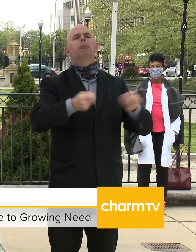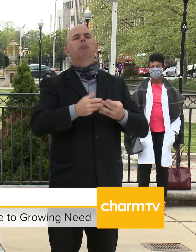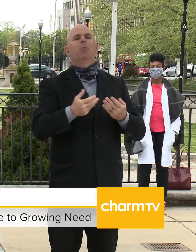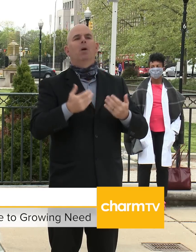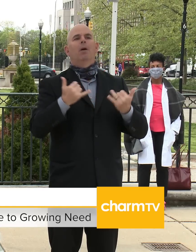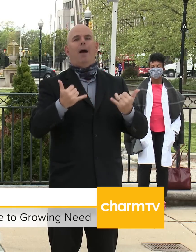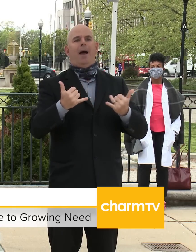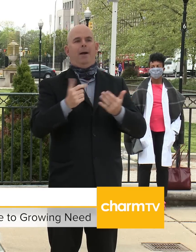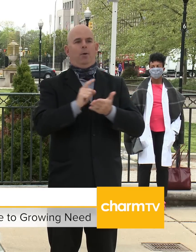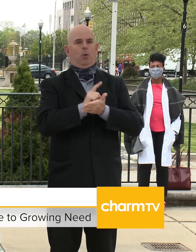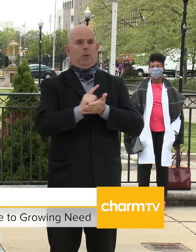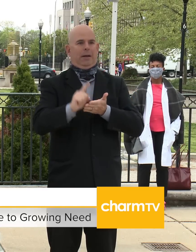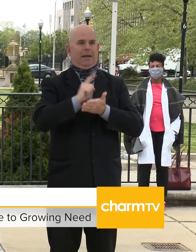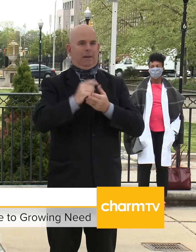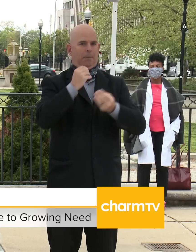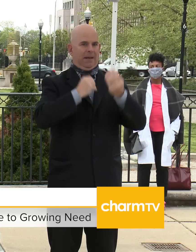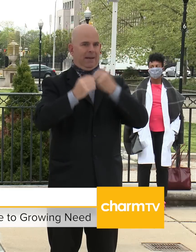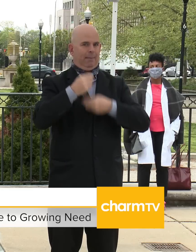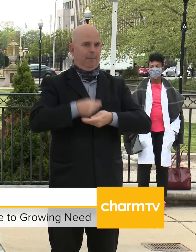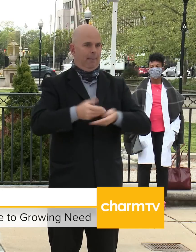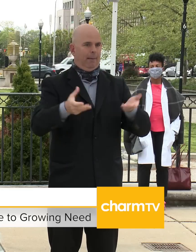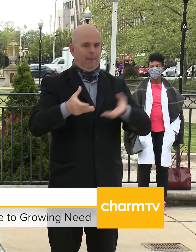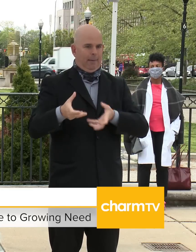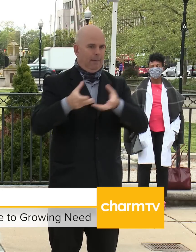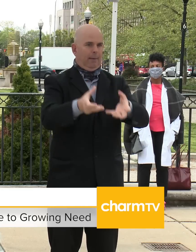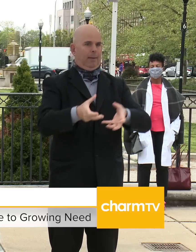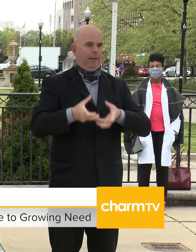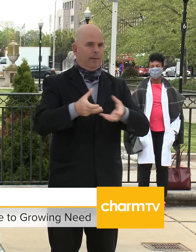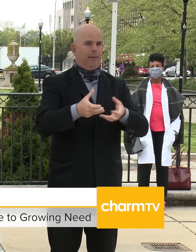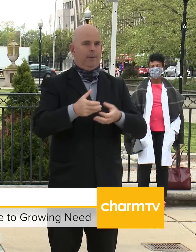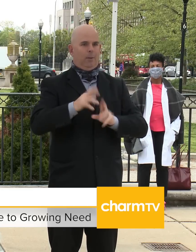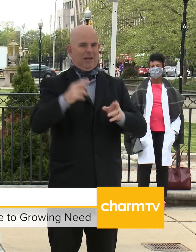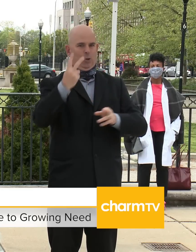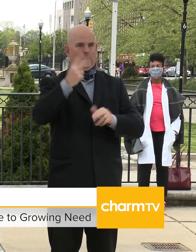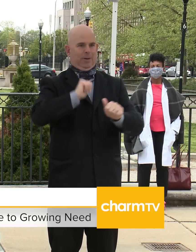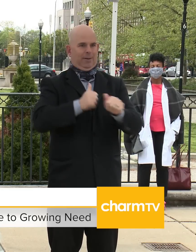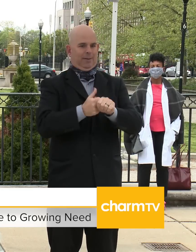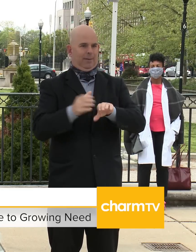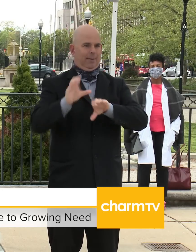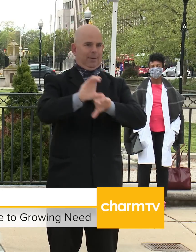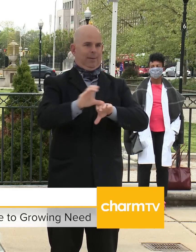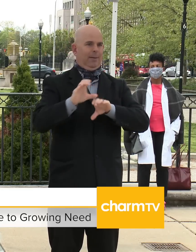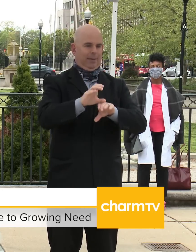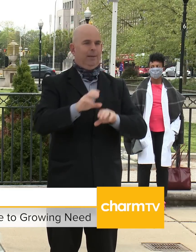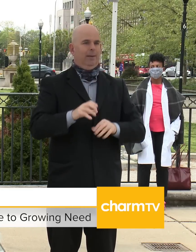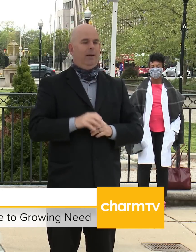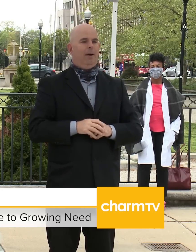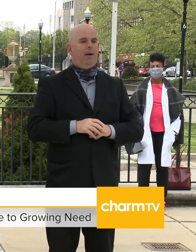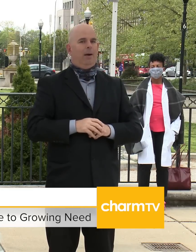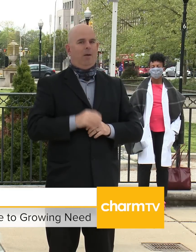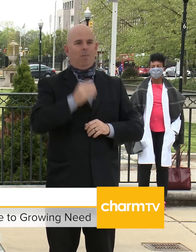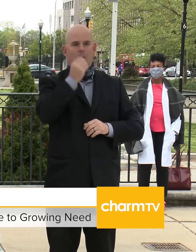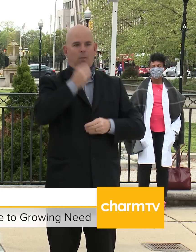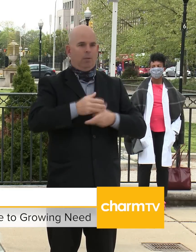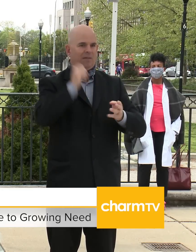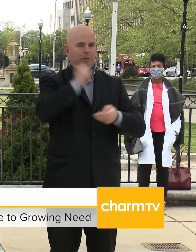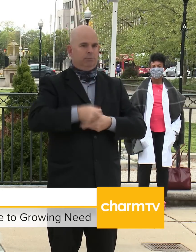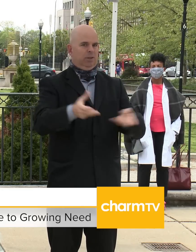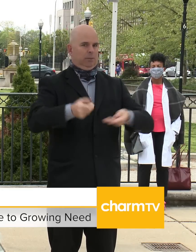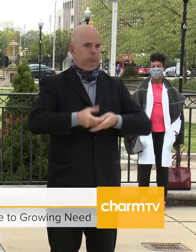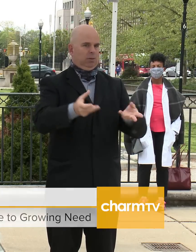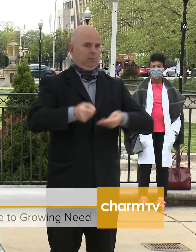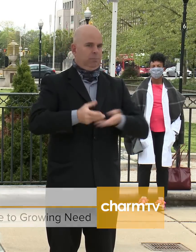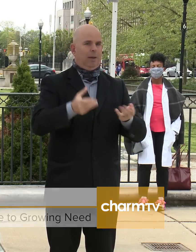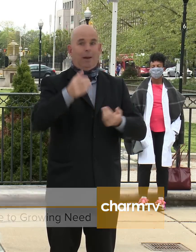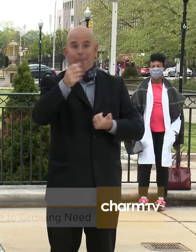pack complete with 2 ready-to-heat meals per day and all the extras like milk, bread, and fruit. These meals meet the